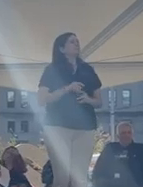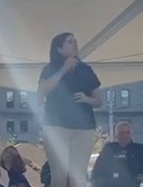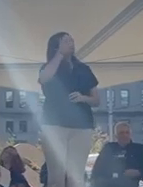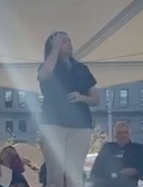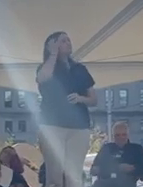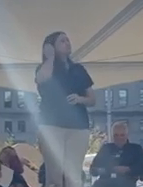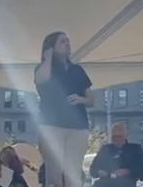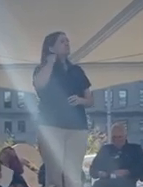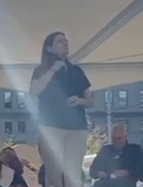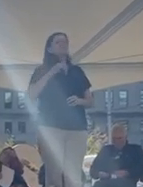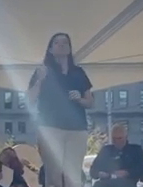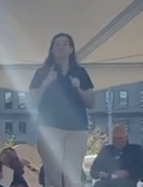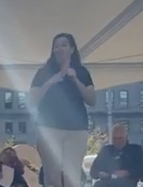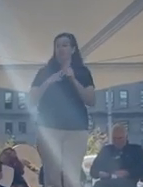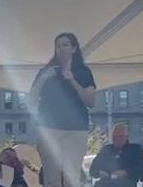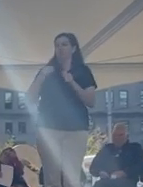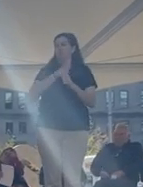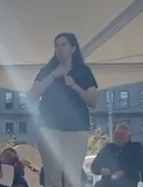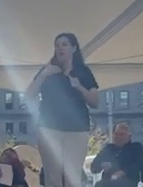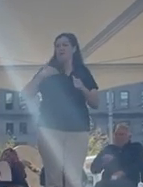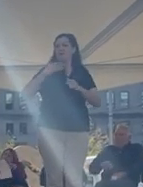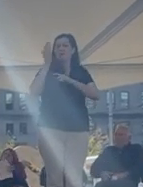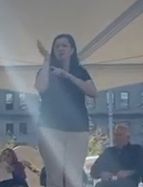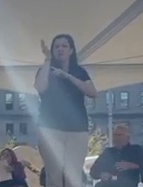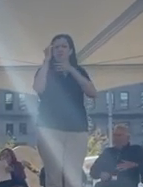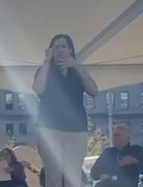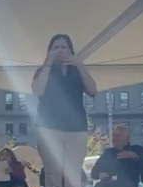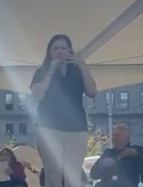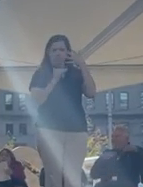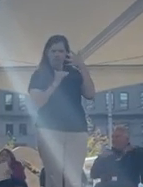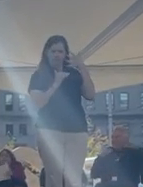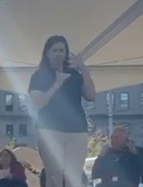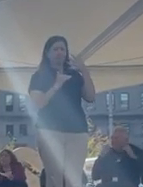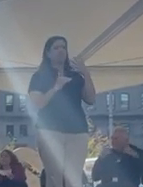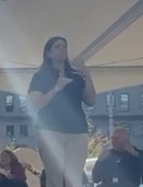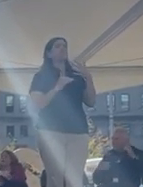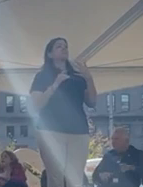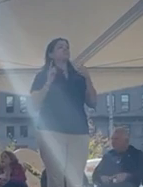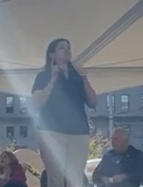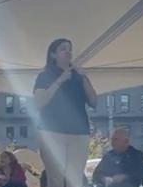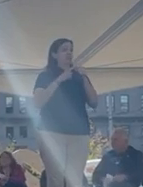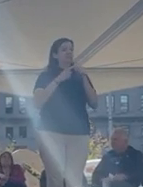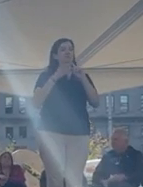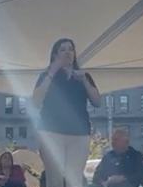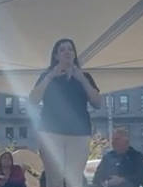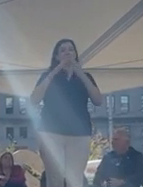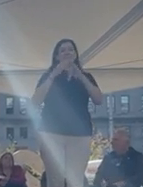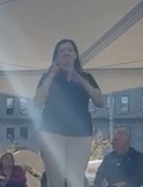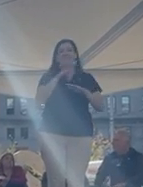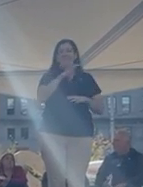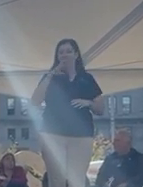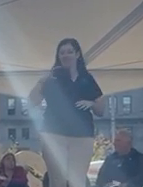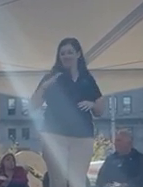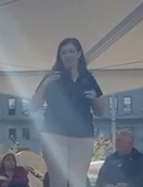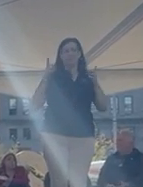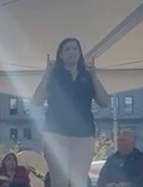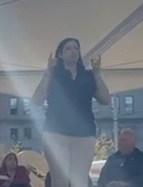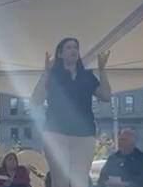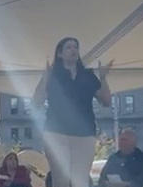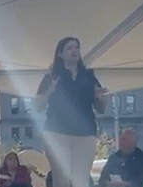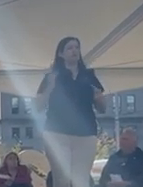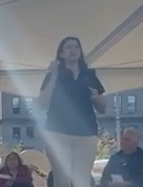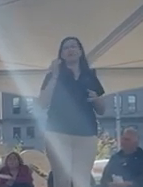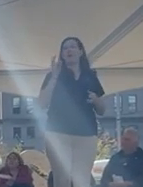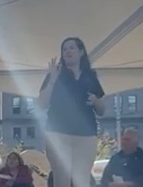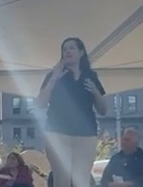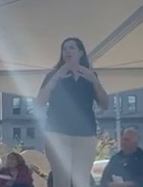our speaker panel for today, we have from the City of Cleveland, Director